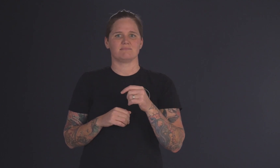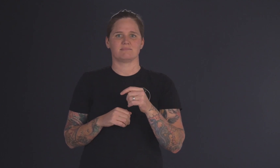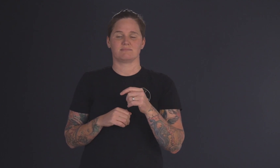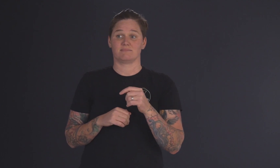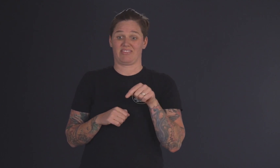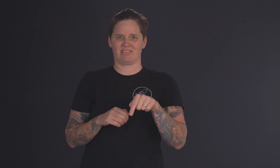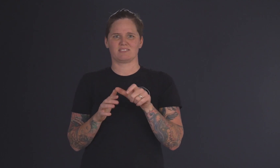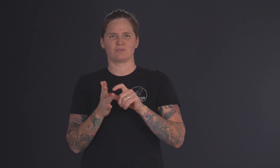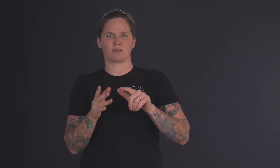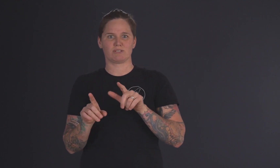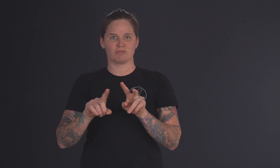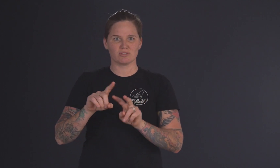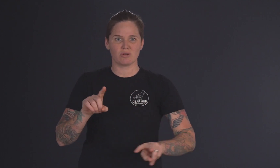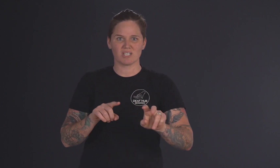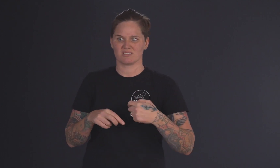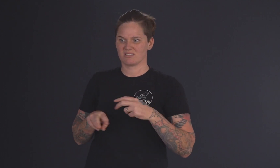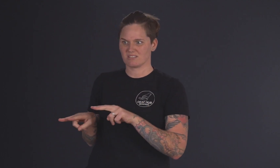Throughout the course of these interviews, however, it's become